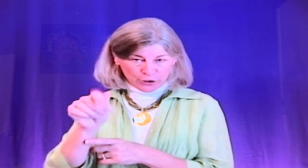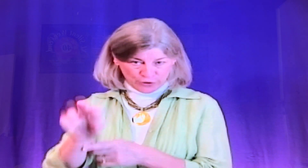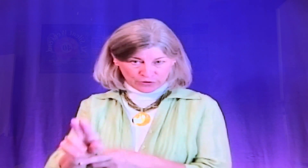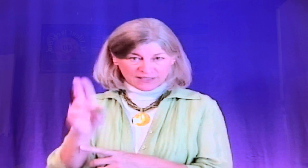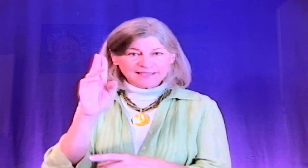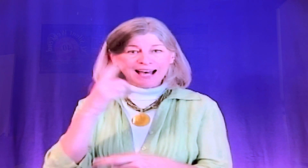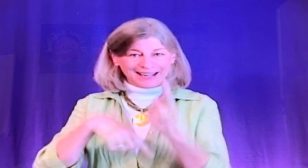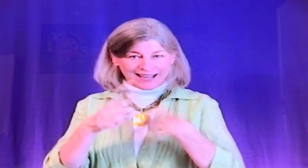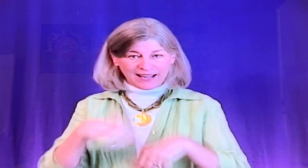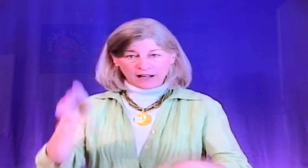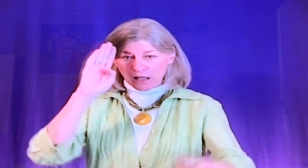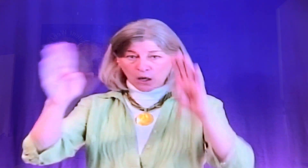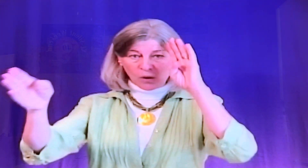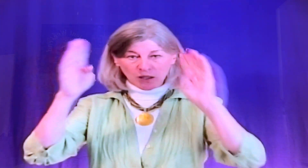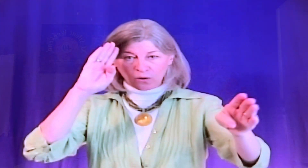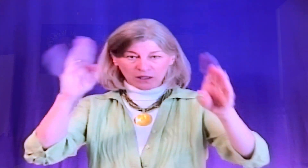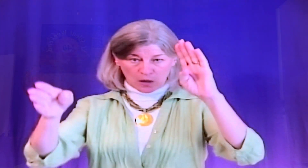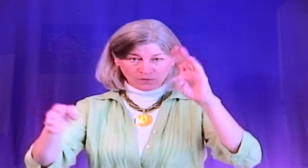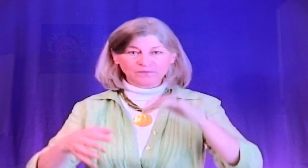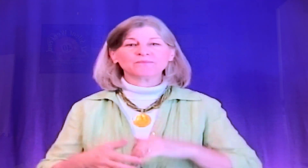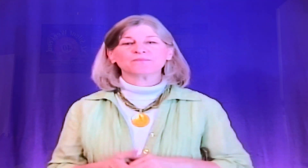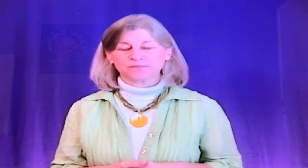Peter signing, hello, hello, hello.